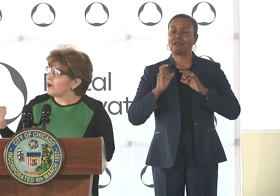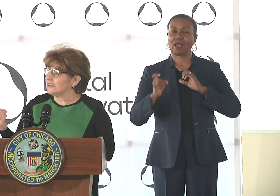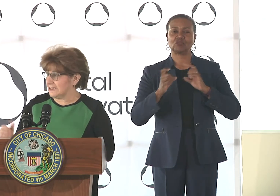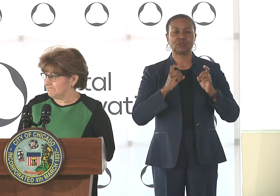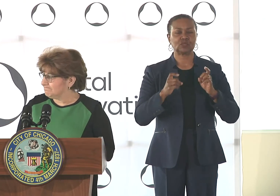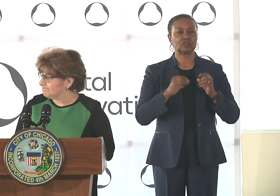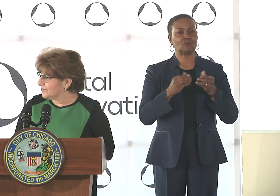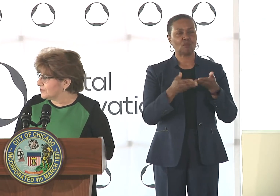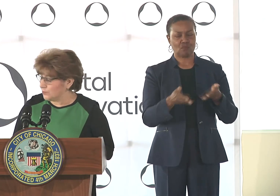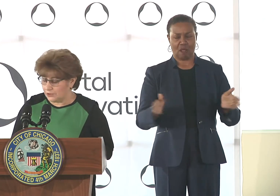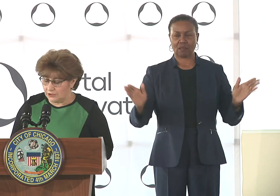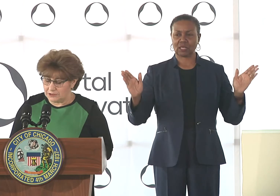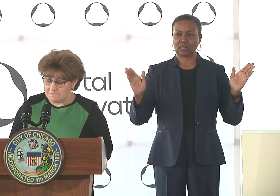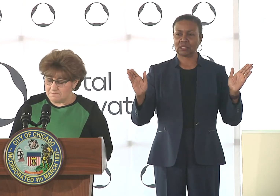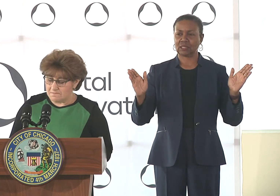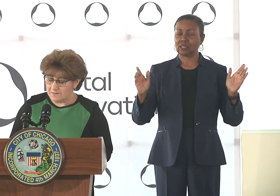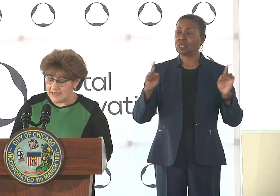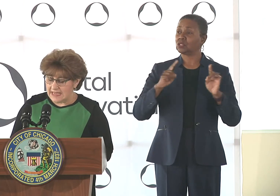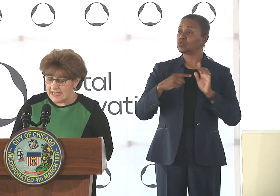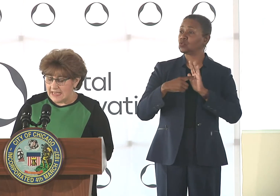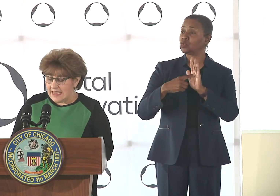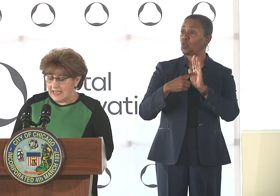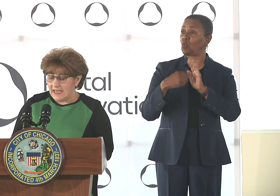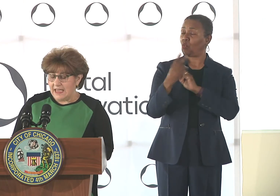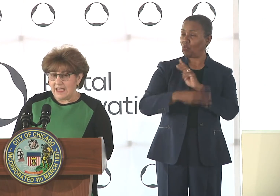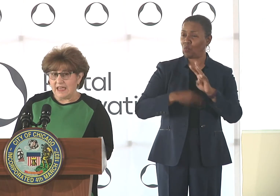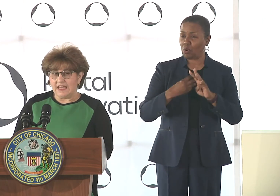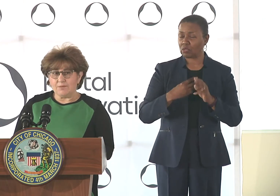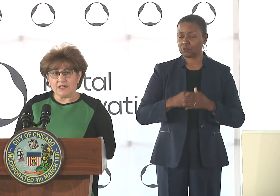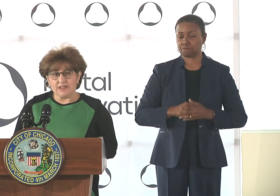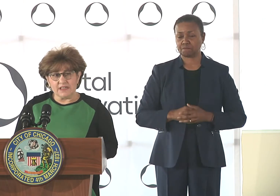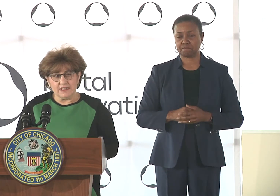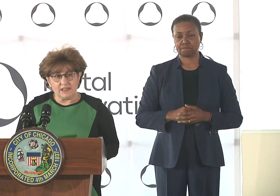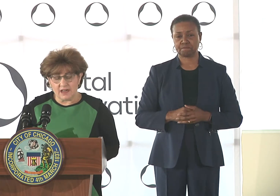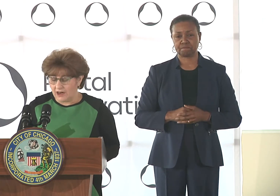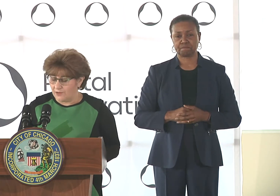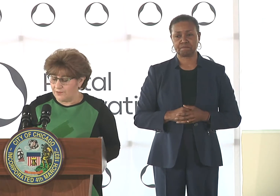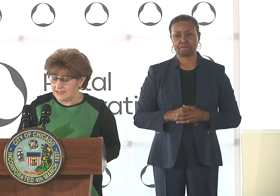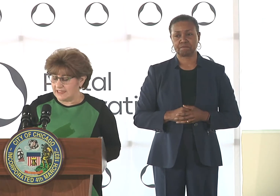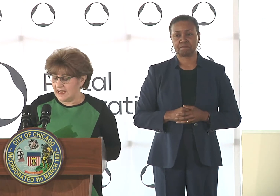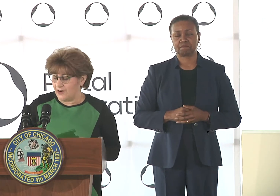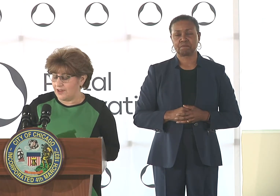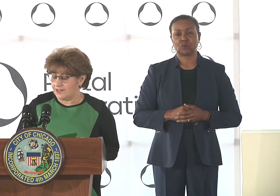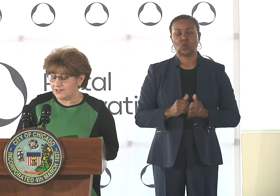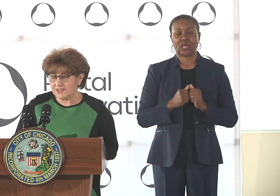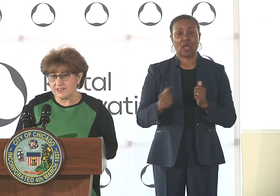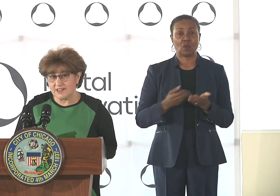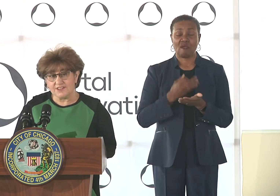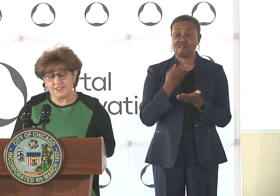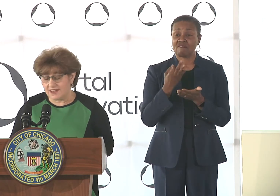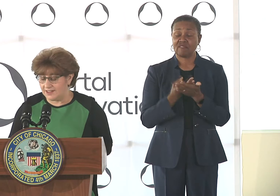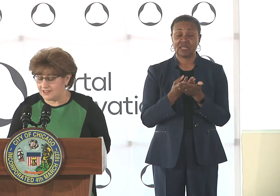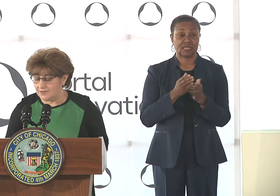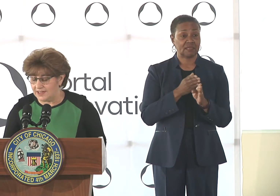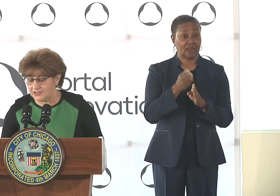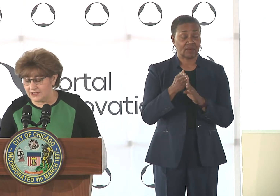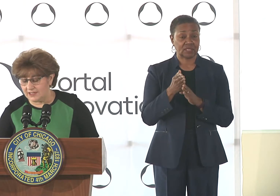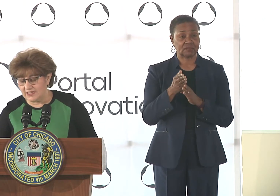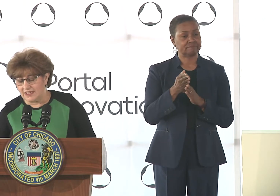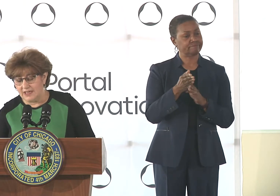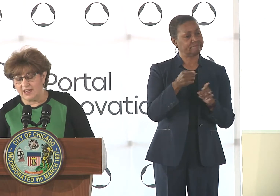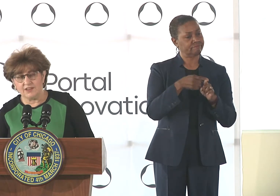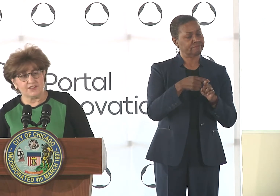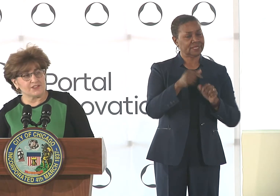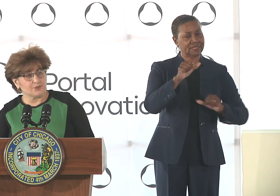more broadly to the world. And among our funding areas is science